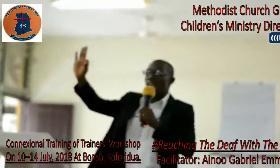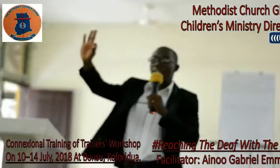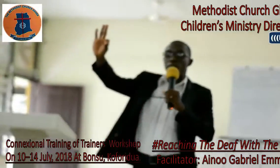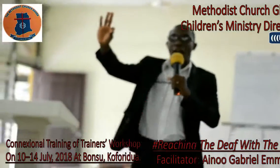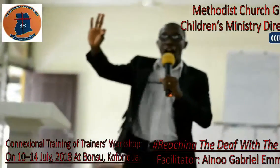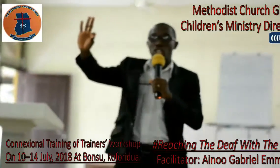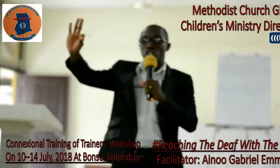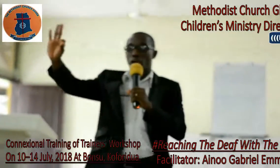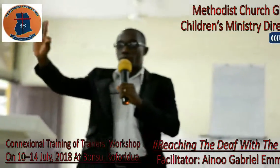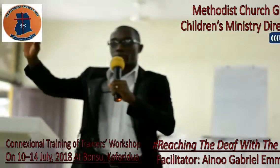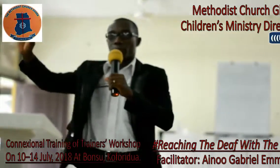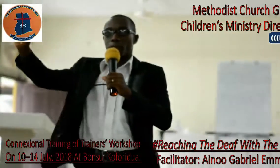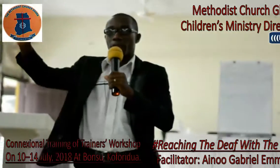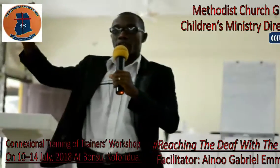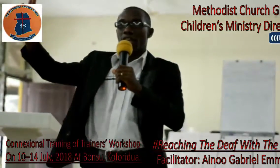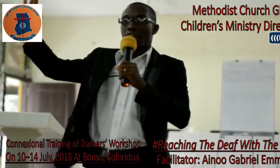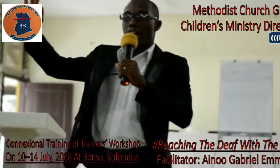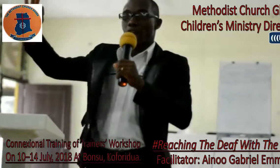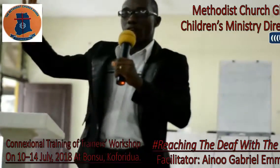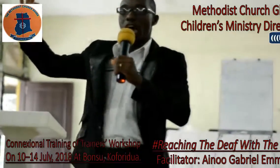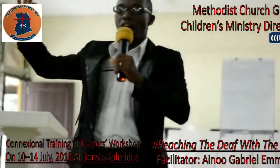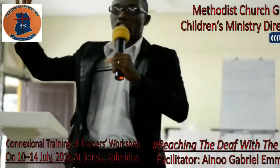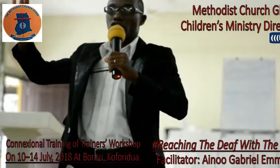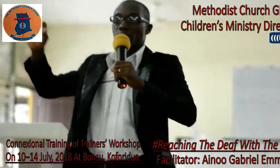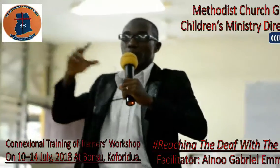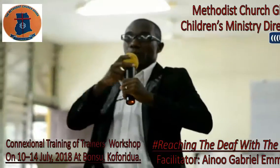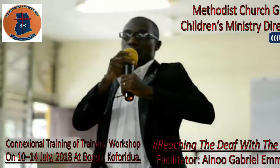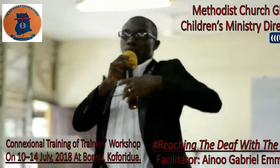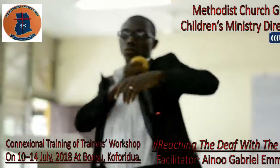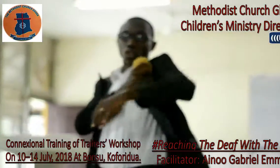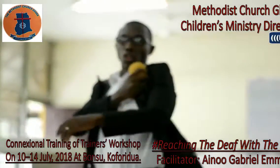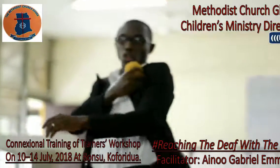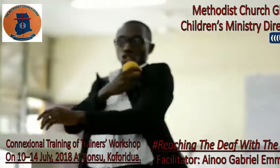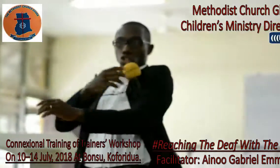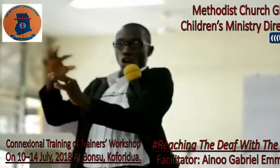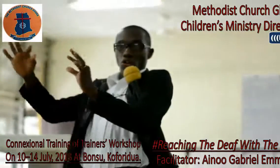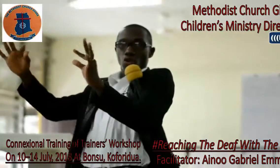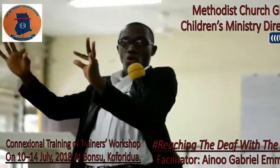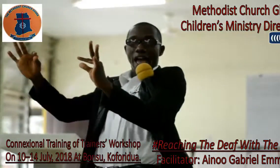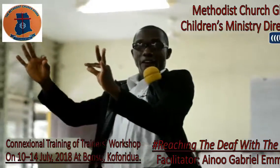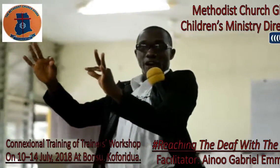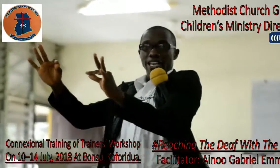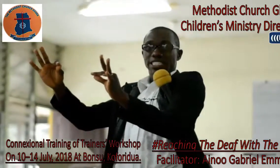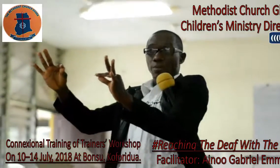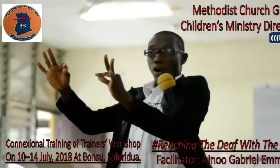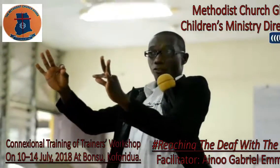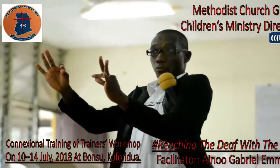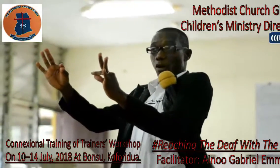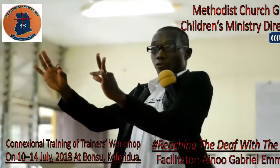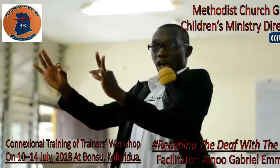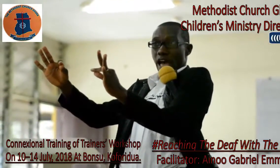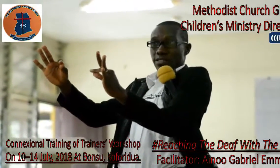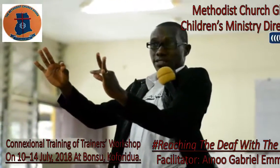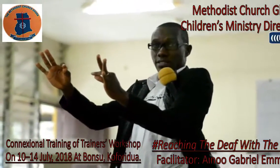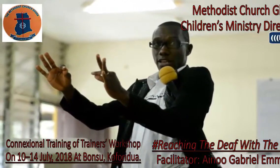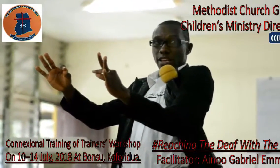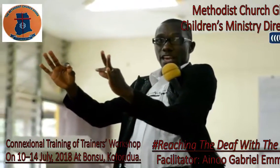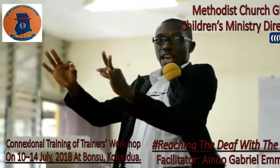F handshake. F handshake. So you do F handshake of both hands. And